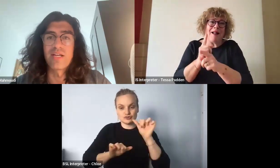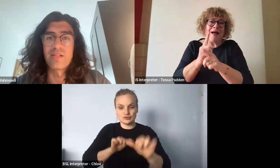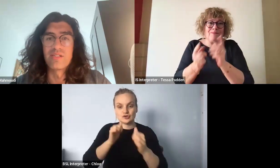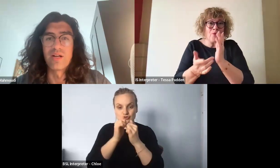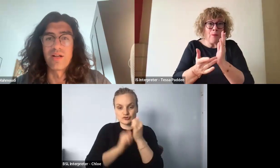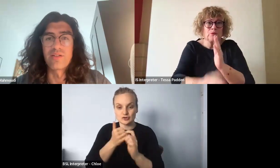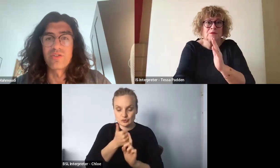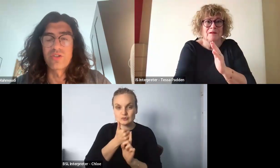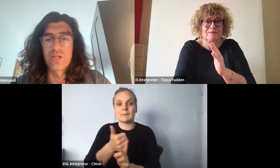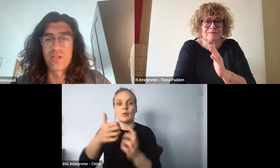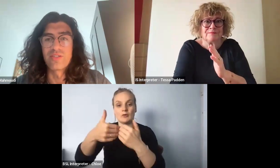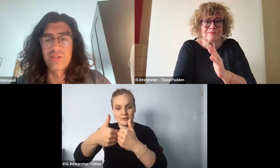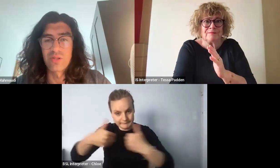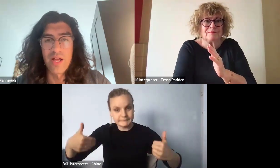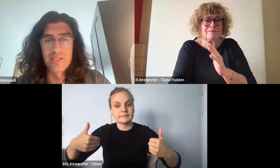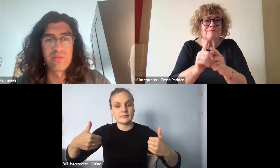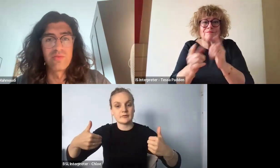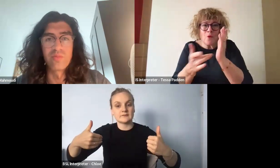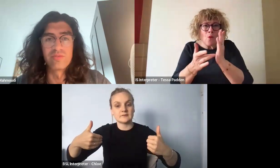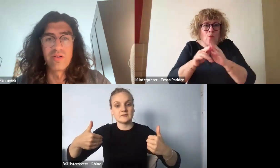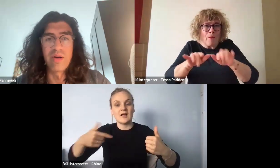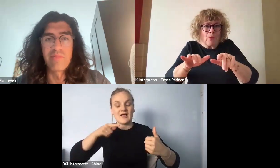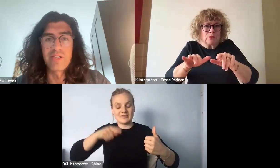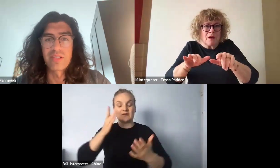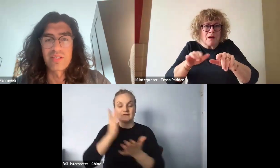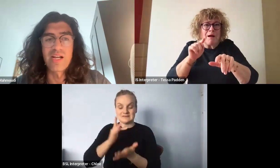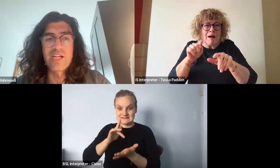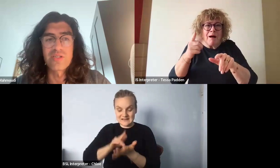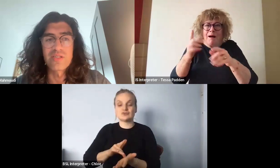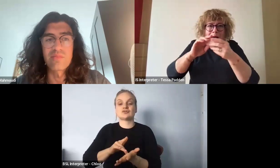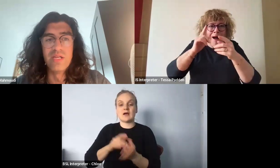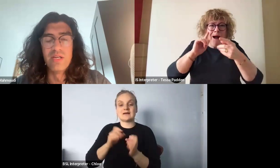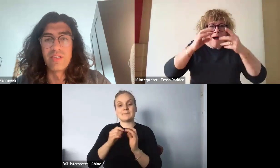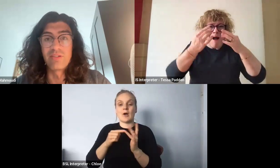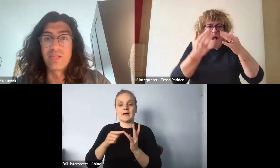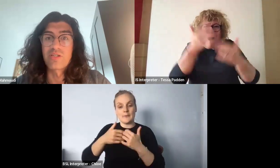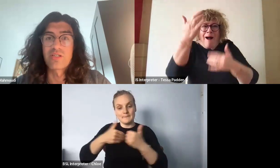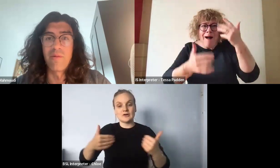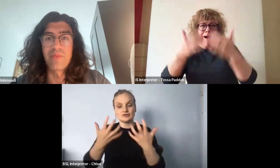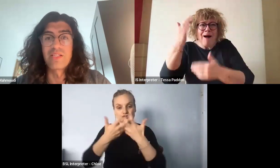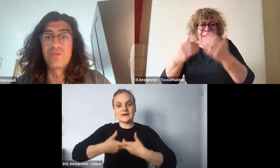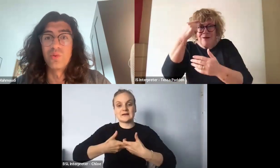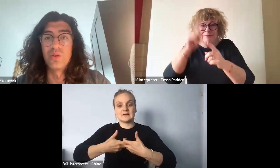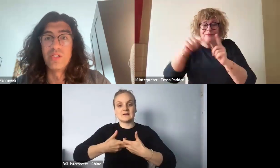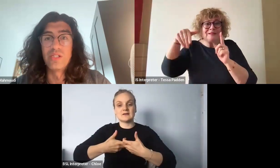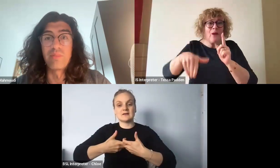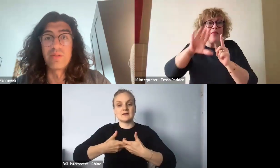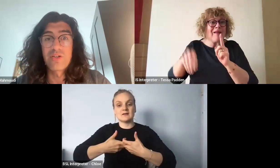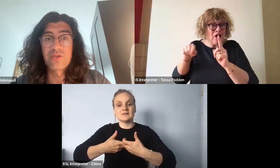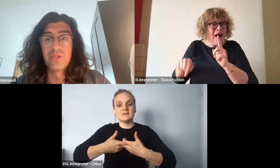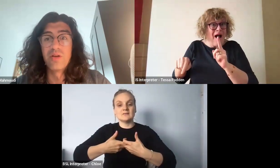to create such a centralized form of a biometric segregation system never reached its